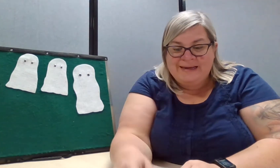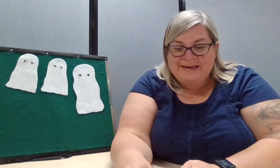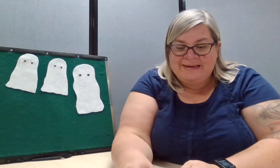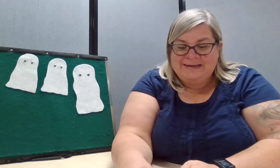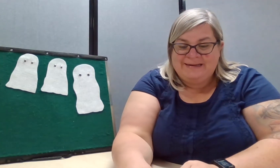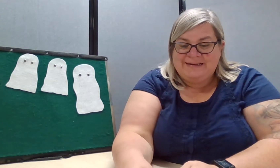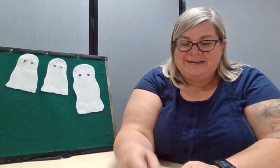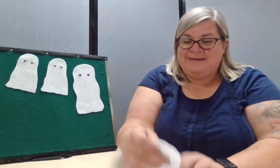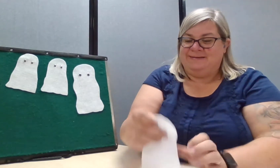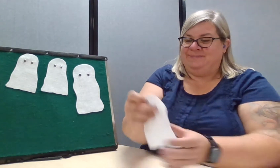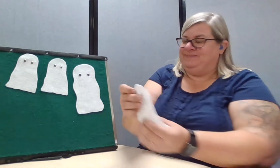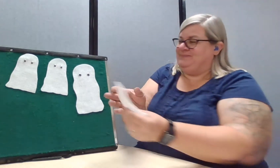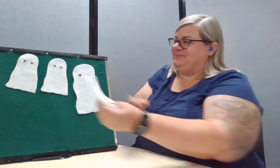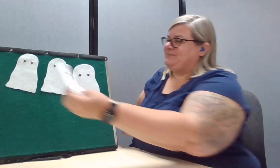3,